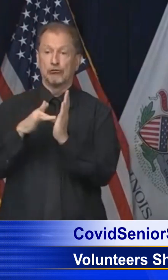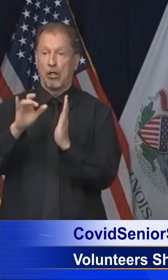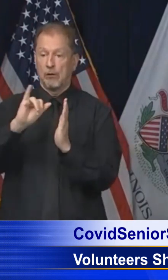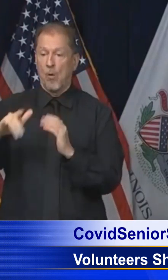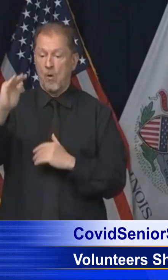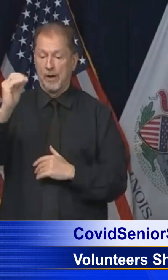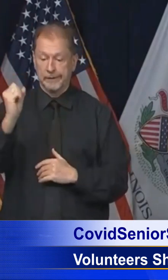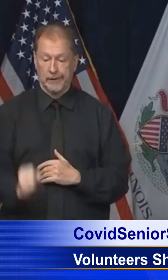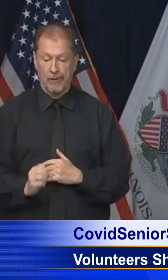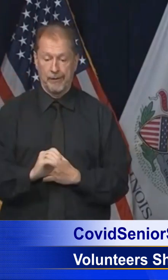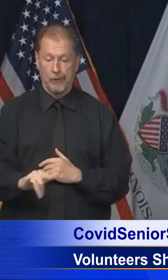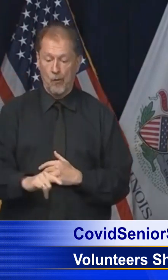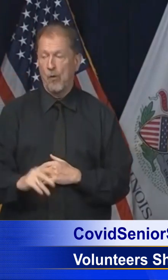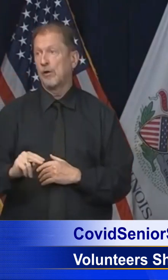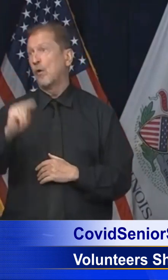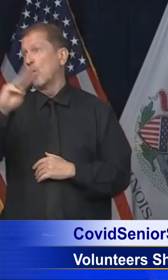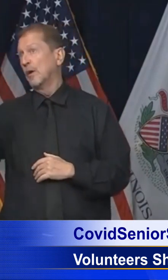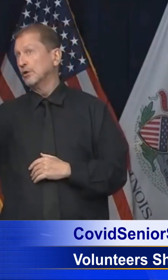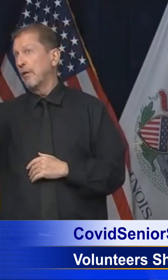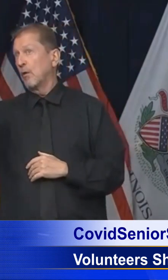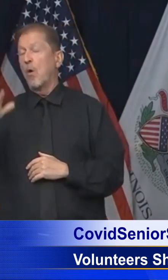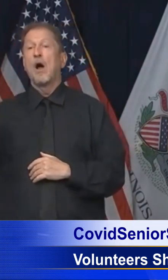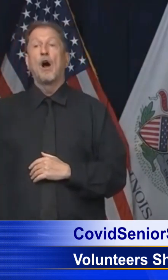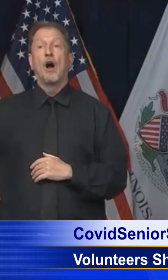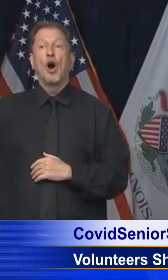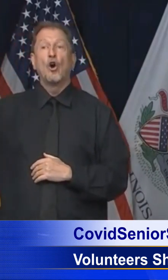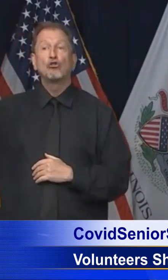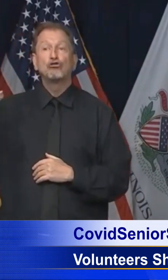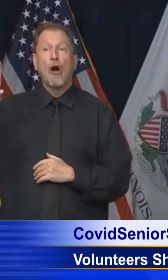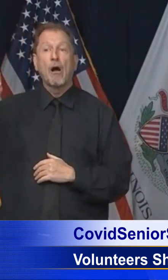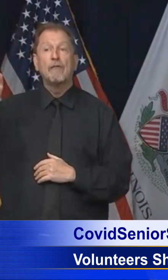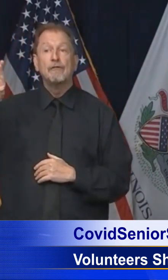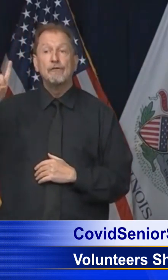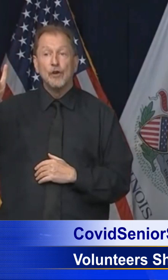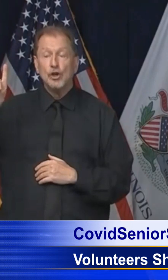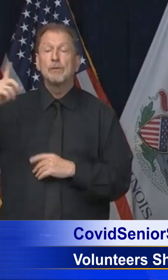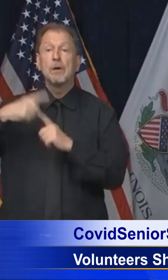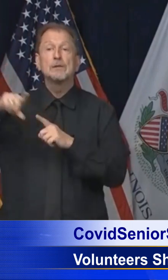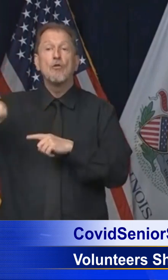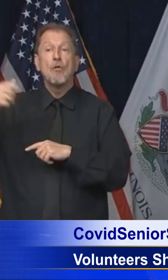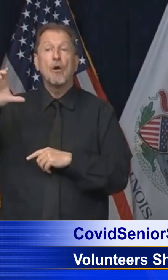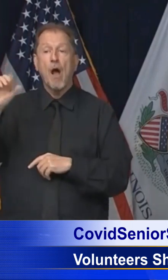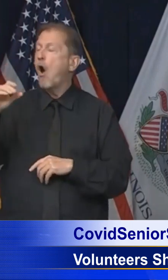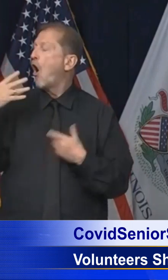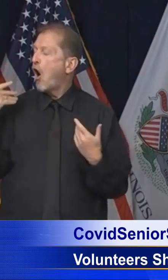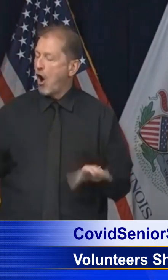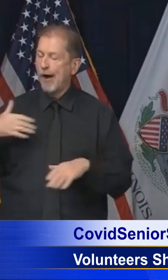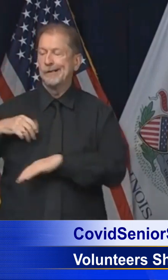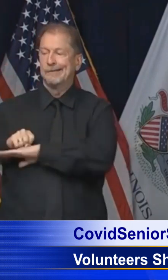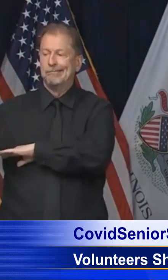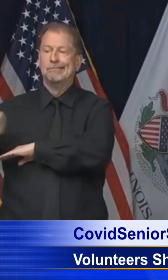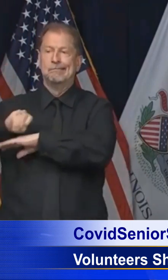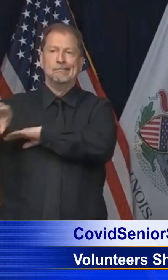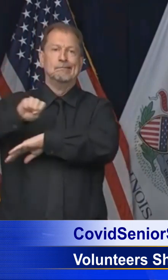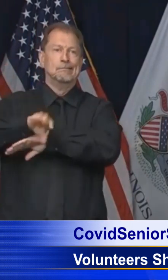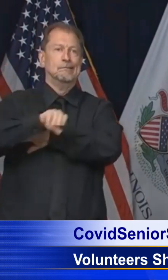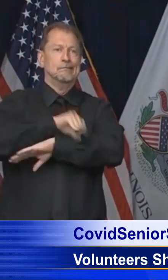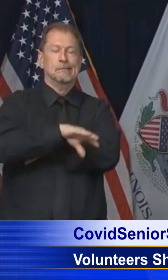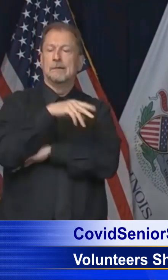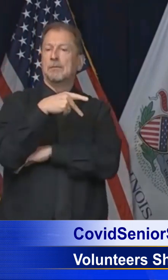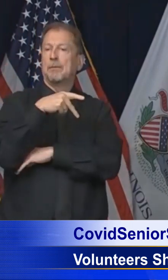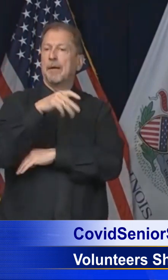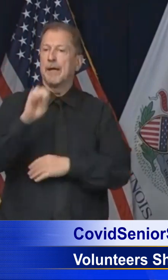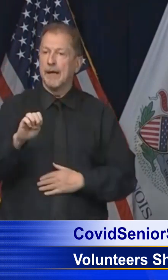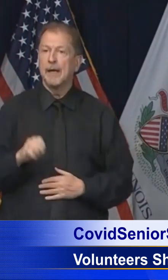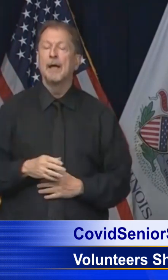Illinois, northwestern Illinois, Rockford and surrounding counties are all getting PPE shipments. We're shipping it